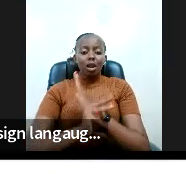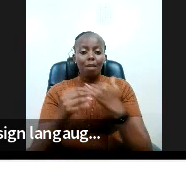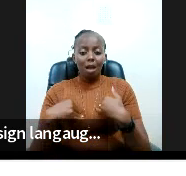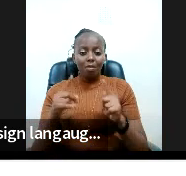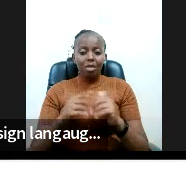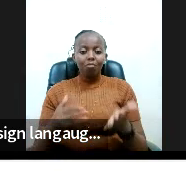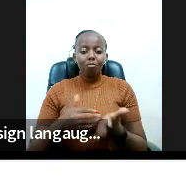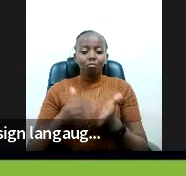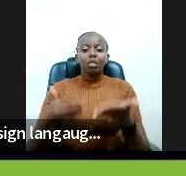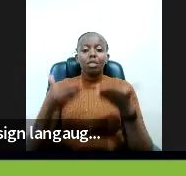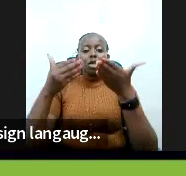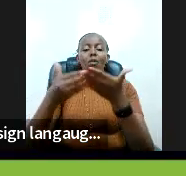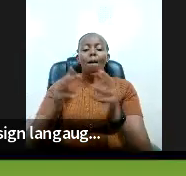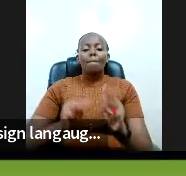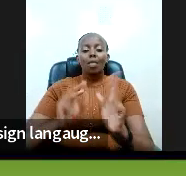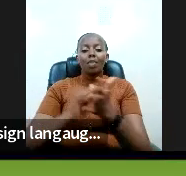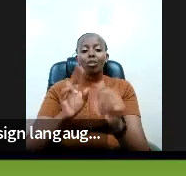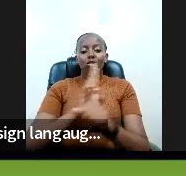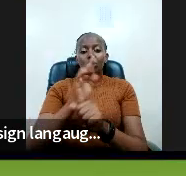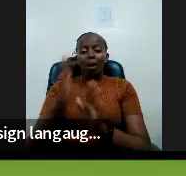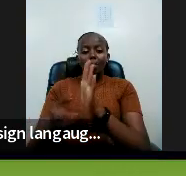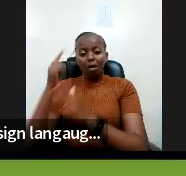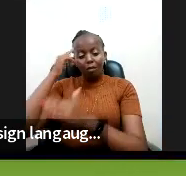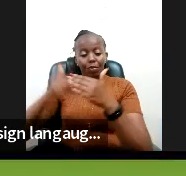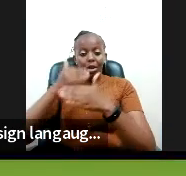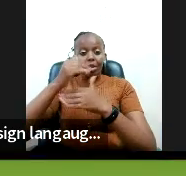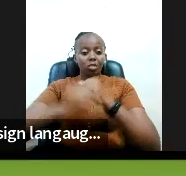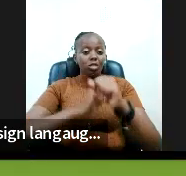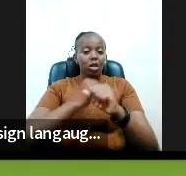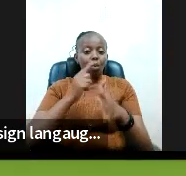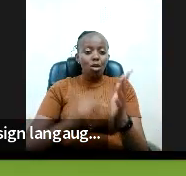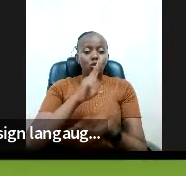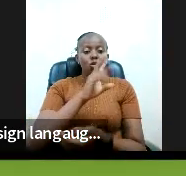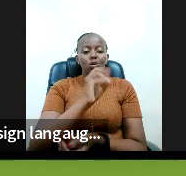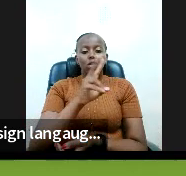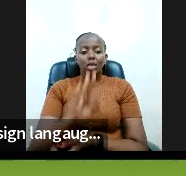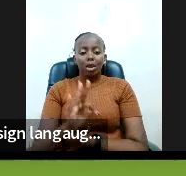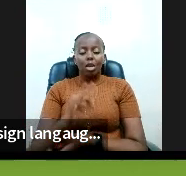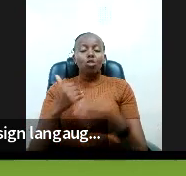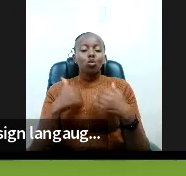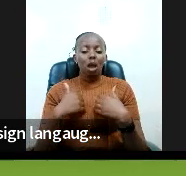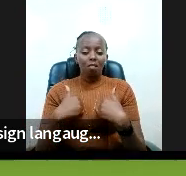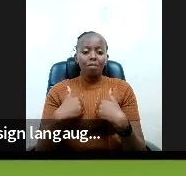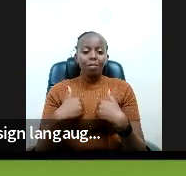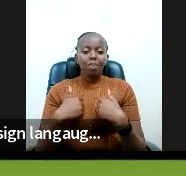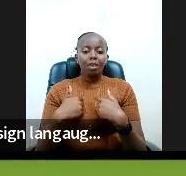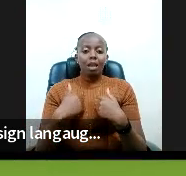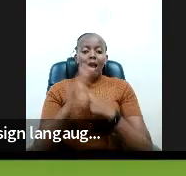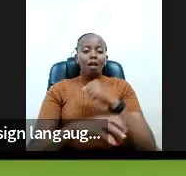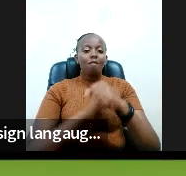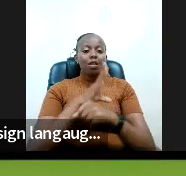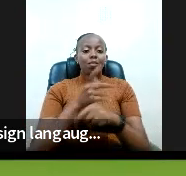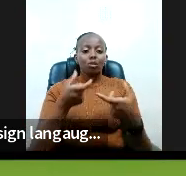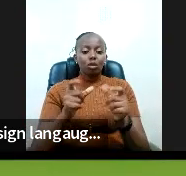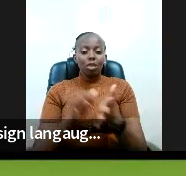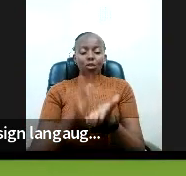that is user-centered. Our plan for the next year, in 2023, is to set up a filming studio. This will reduce